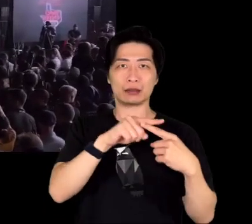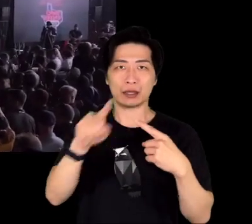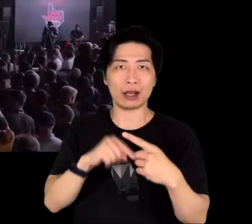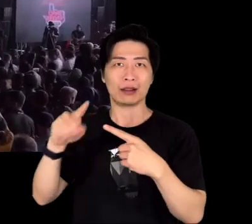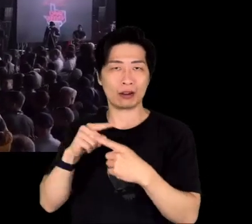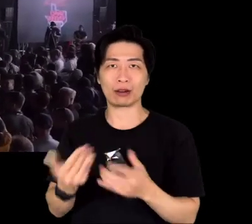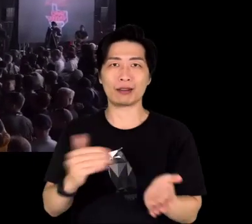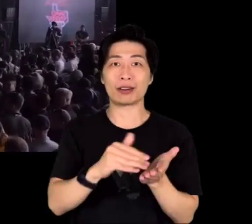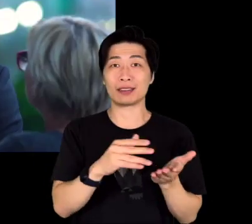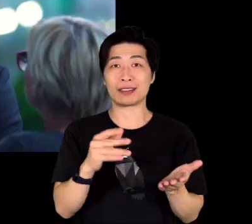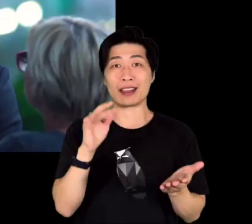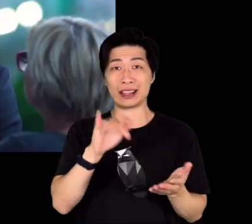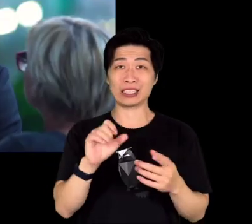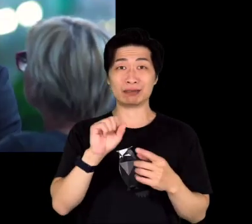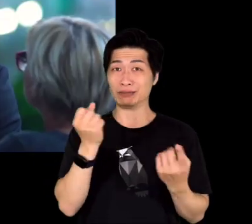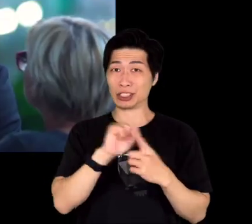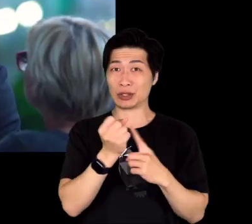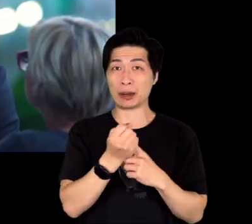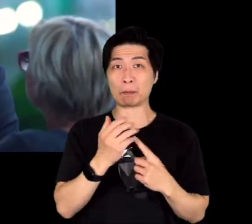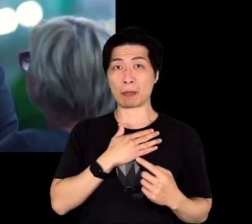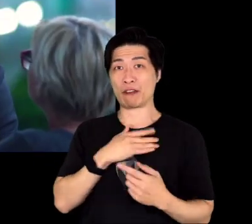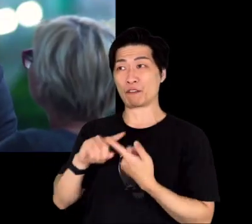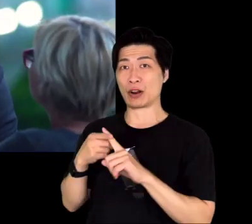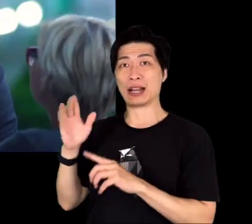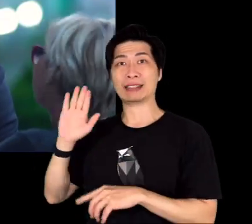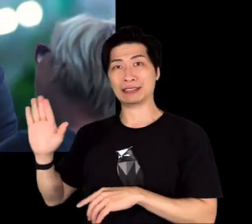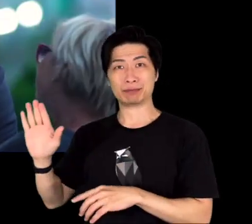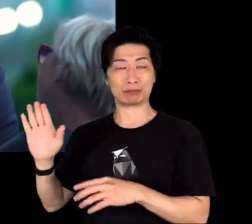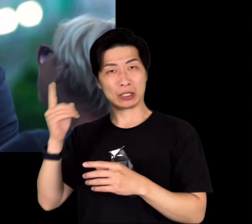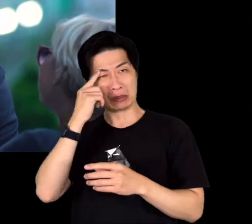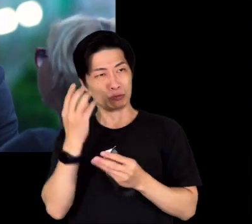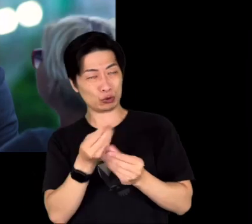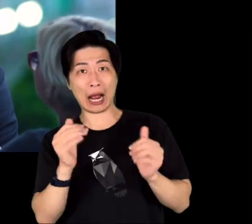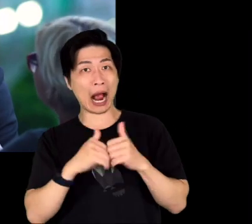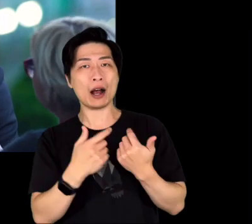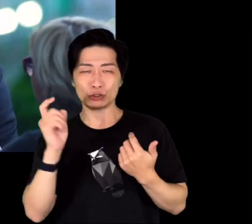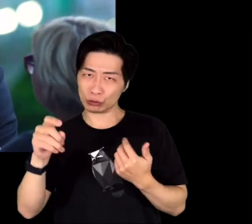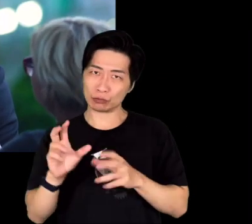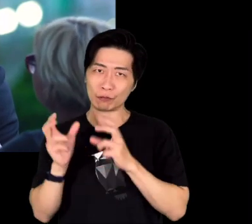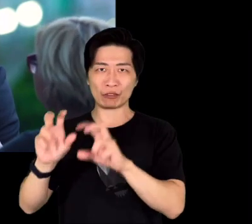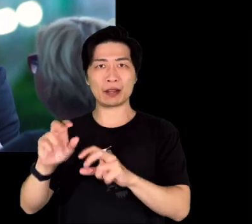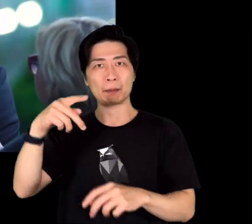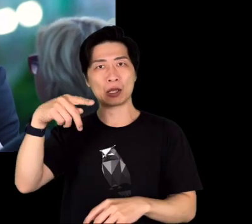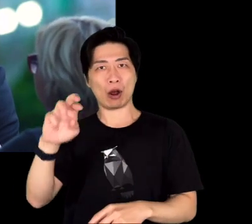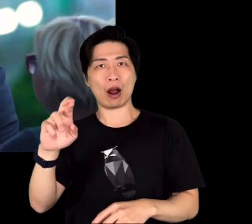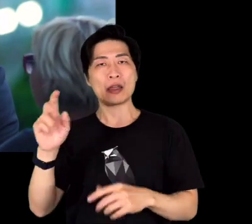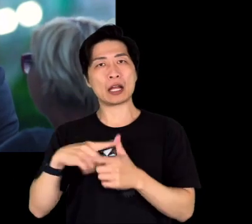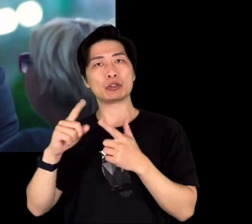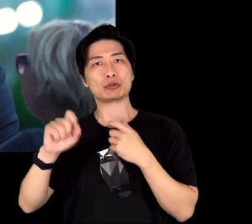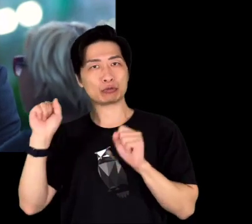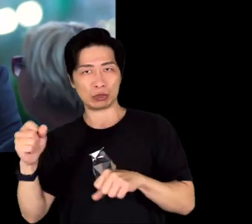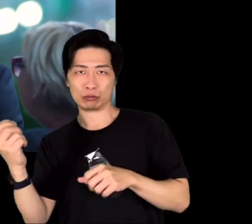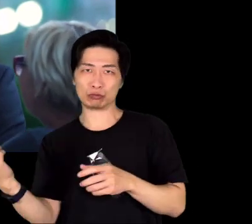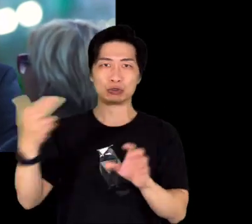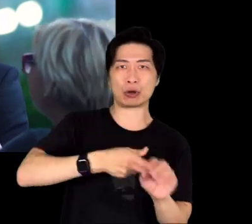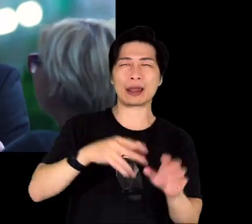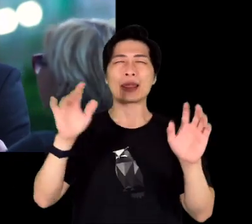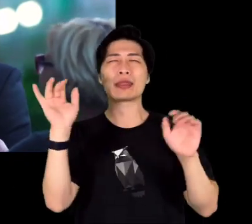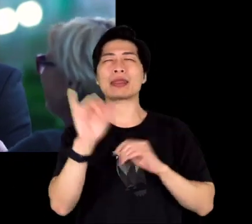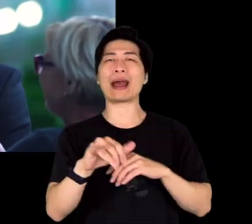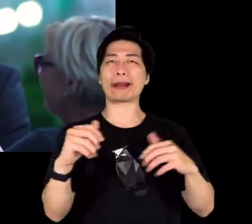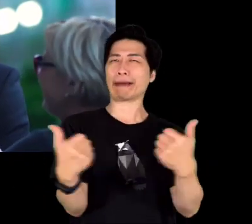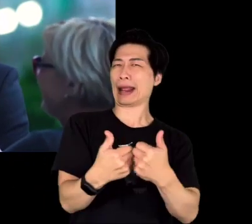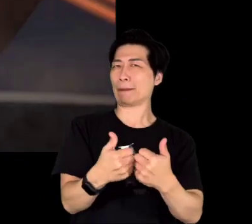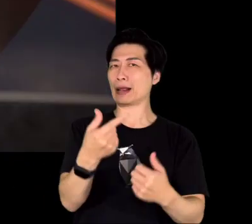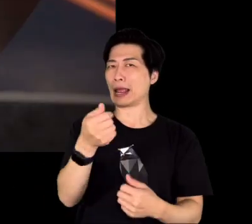then the cycle repeats. Under this scenario, my friend's solution is that Tesla should invest in a PR department so that they can have representation in